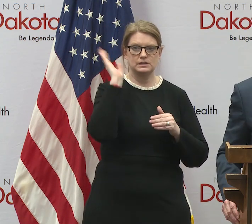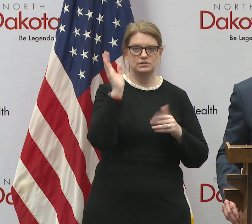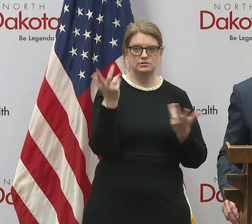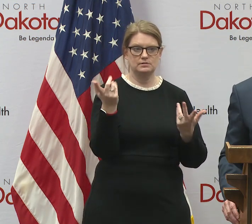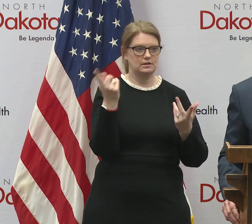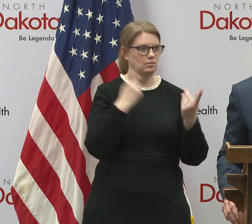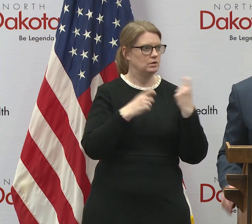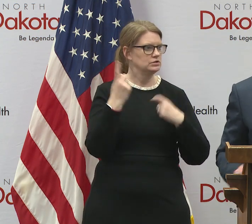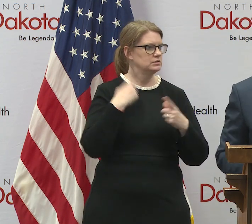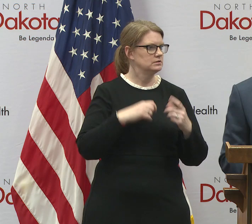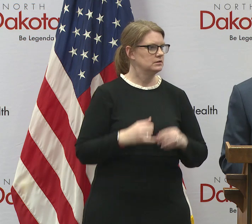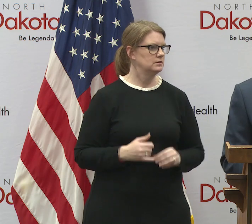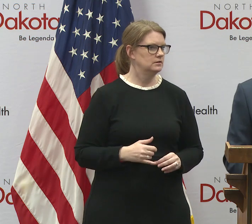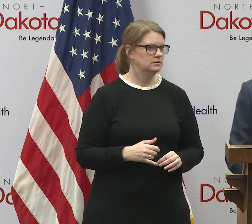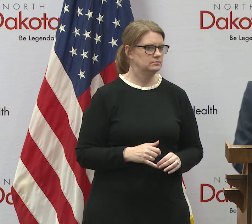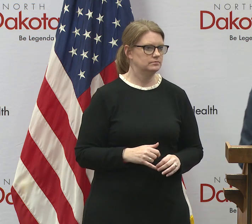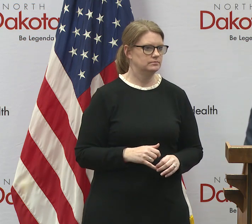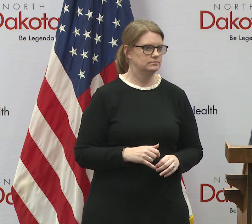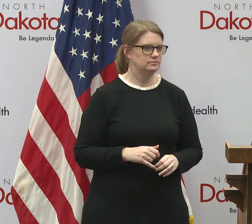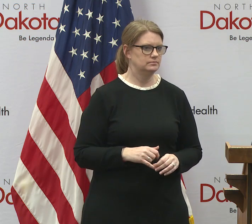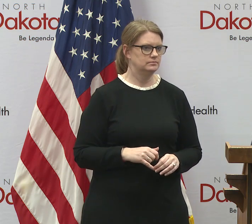Q&A.